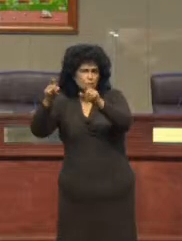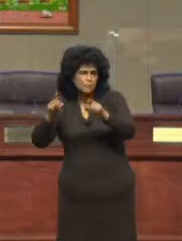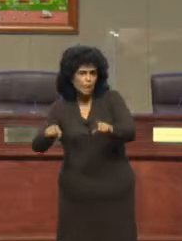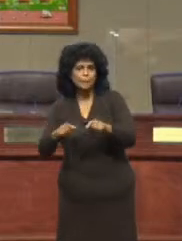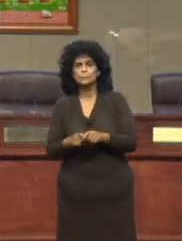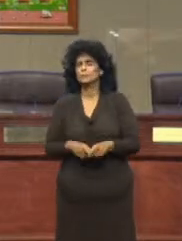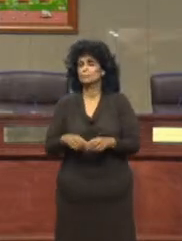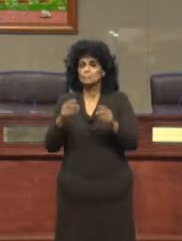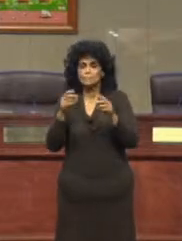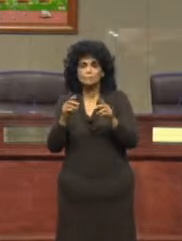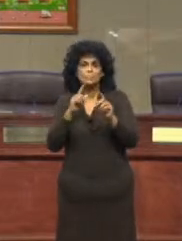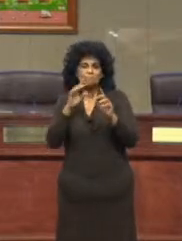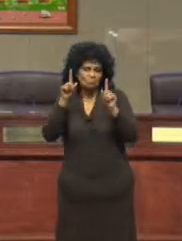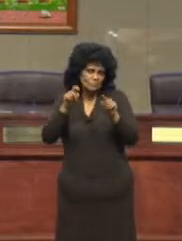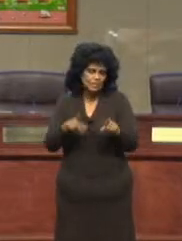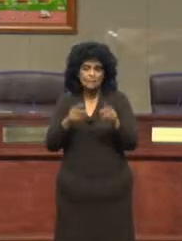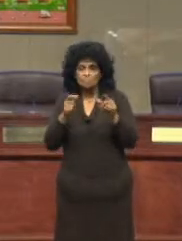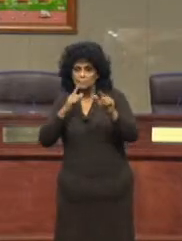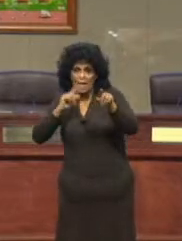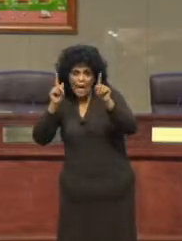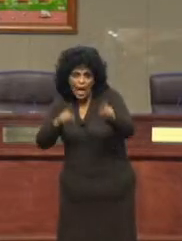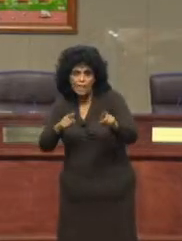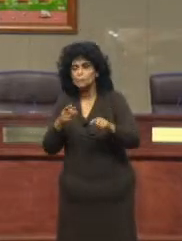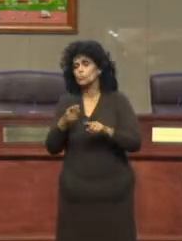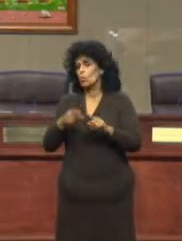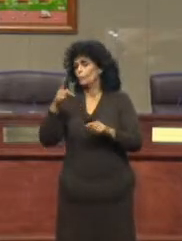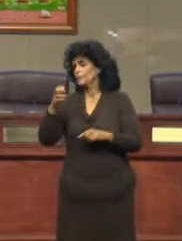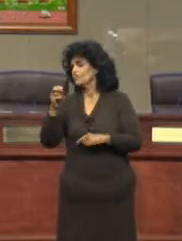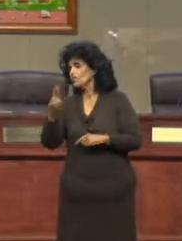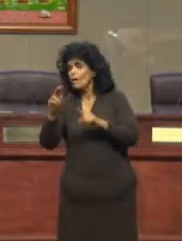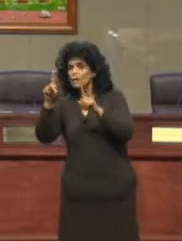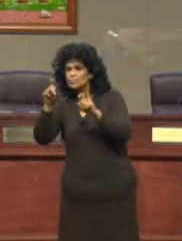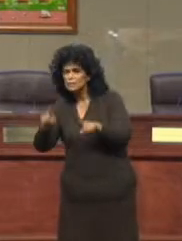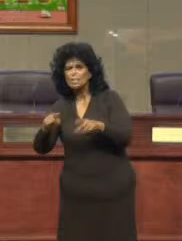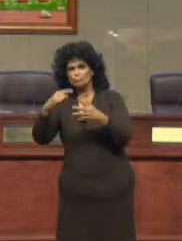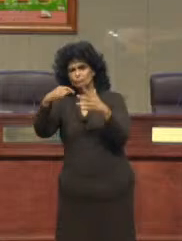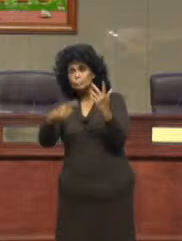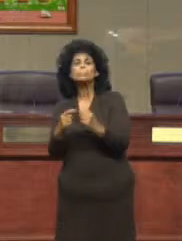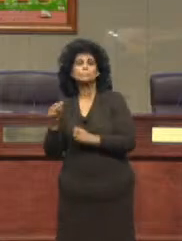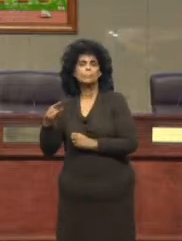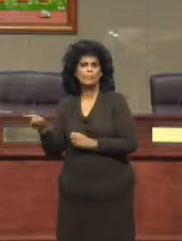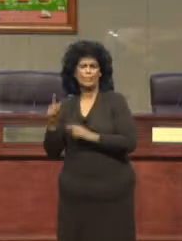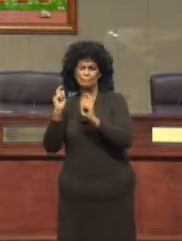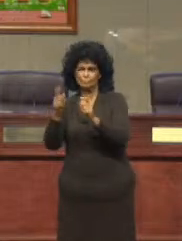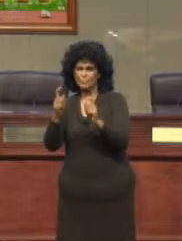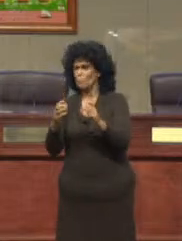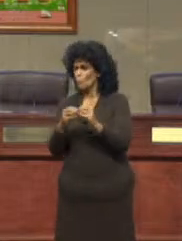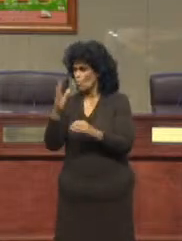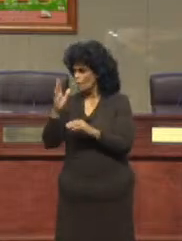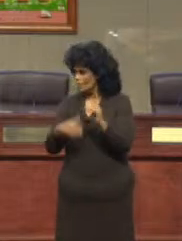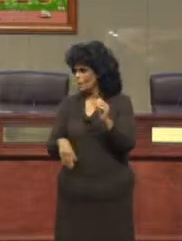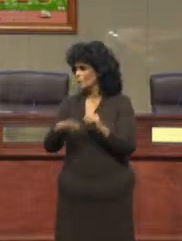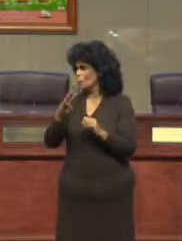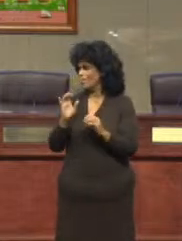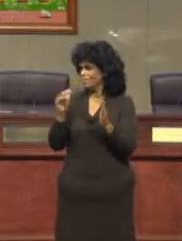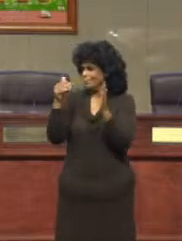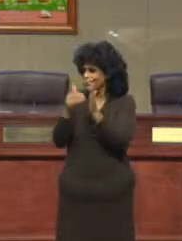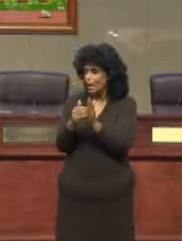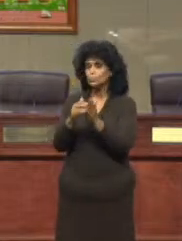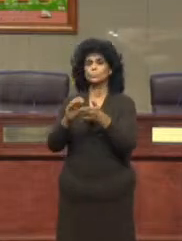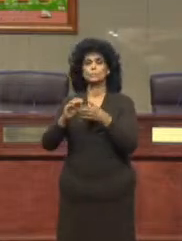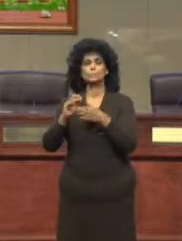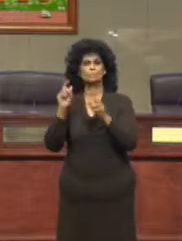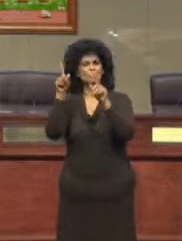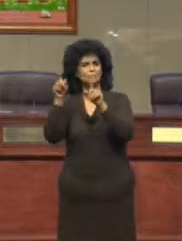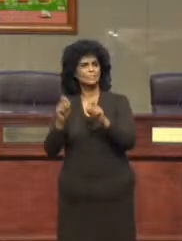months now. In all, more than 450,000 tests were administered since March of 2020 at